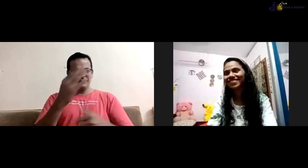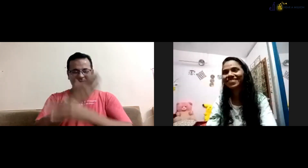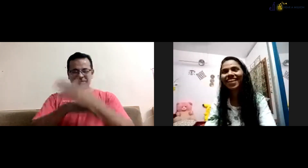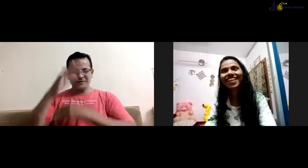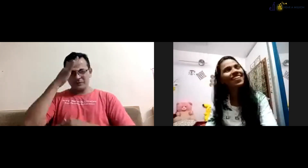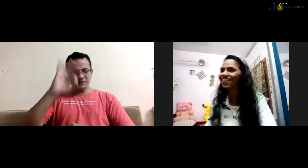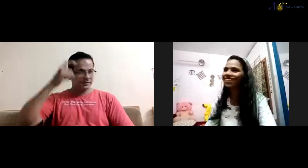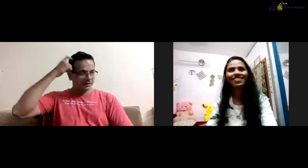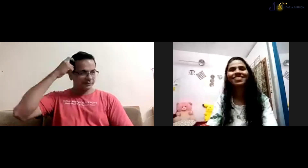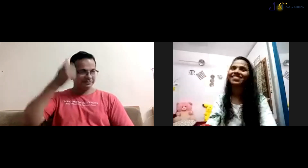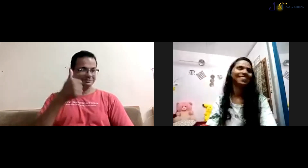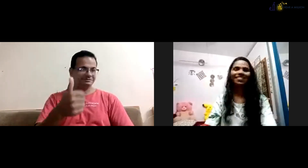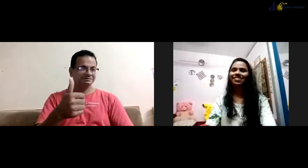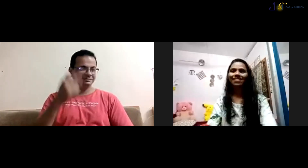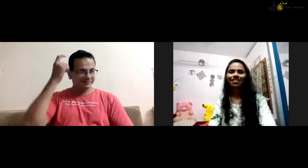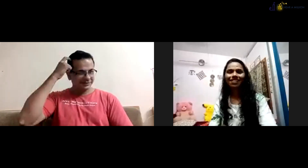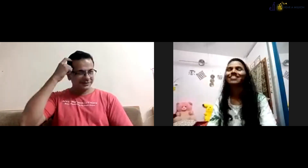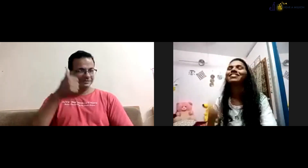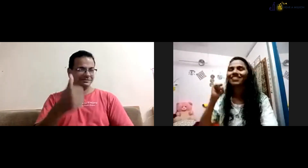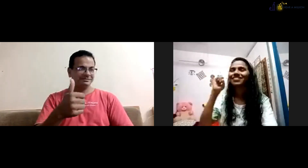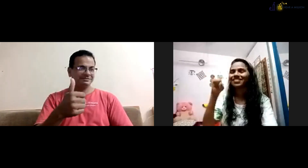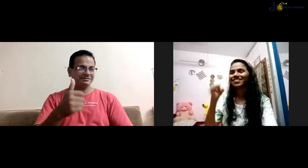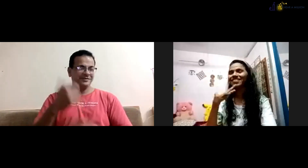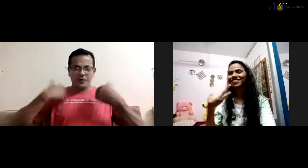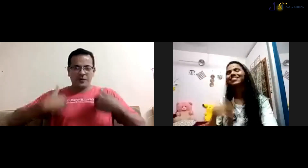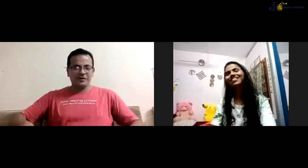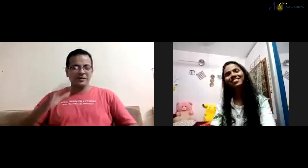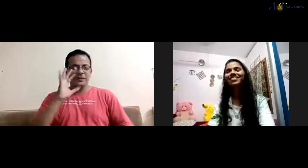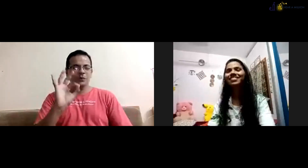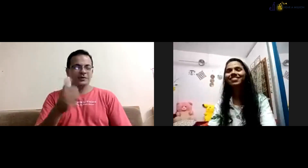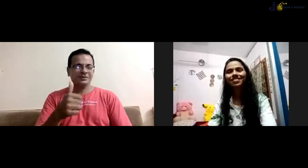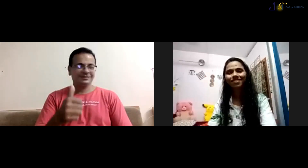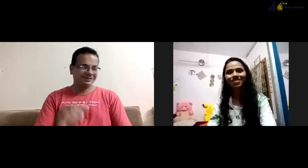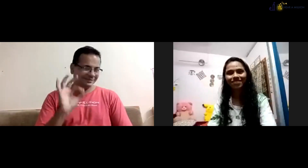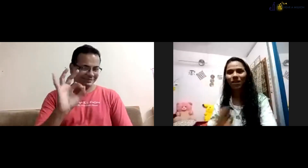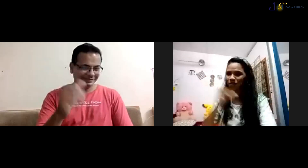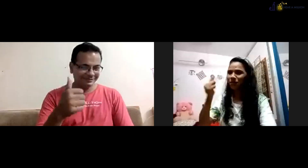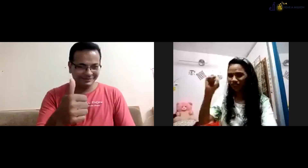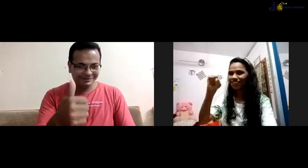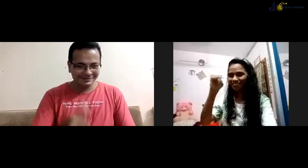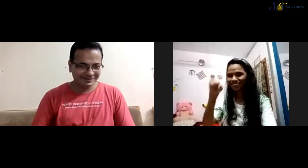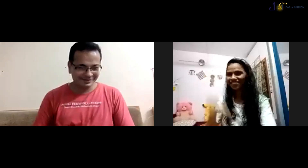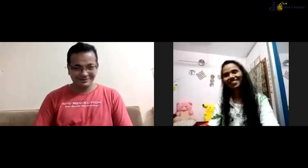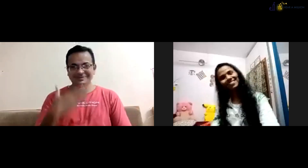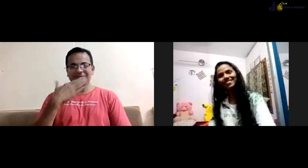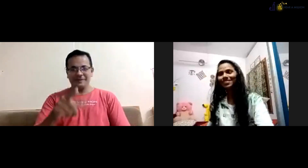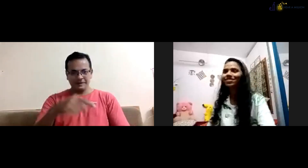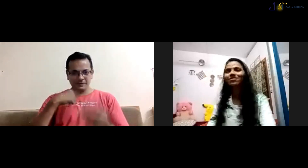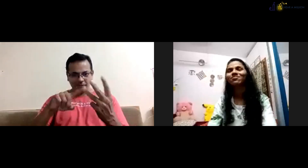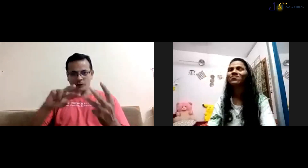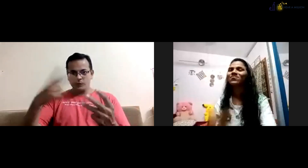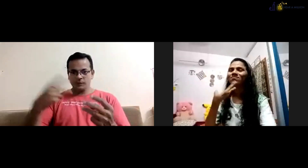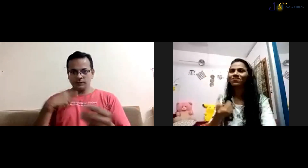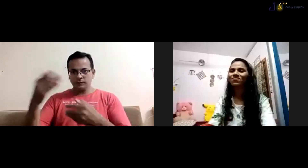am. I know that you do not think about the disability. So that's more important thing, that you are